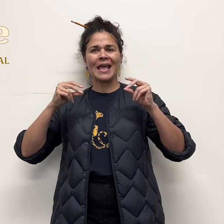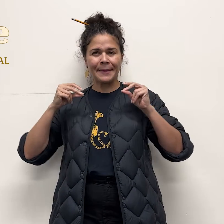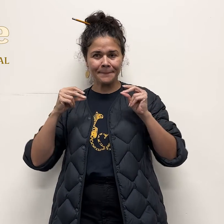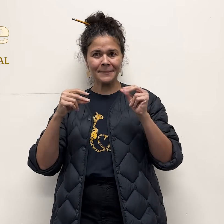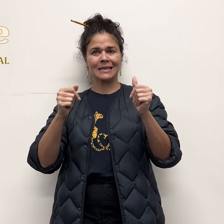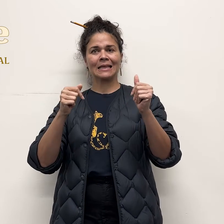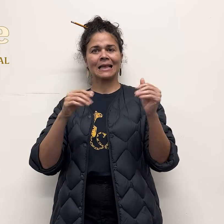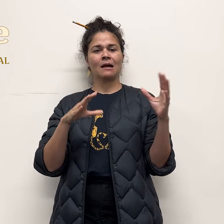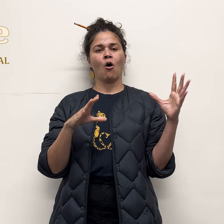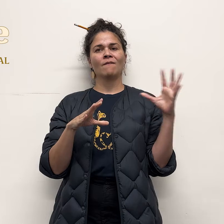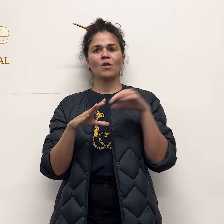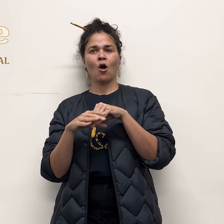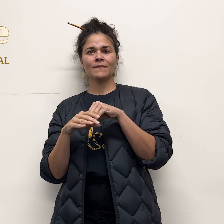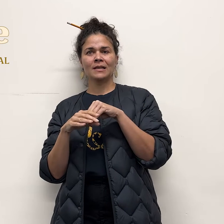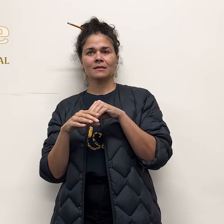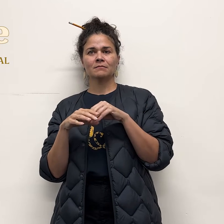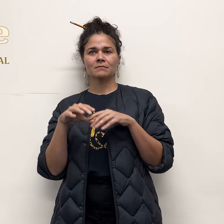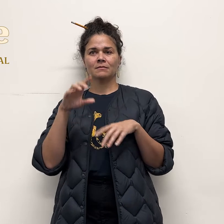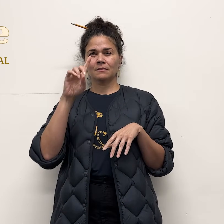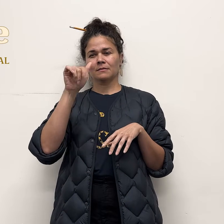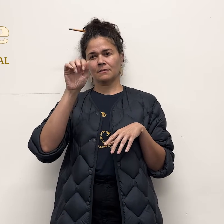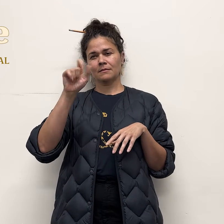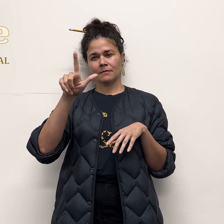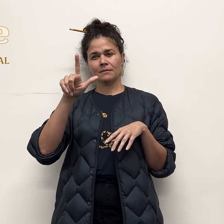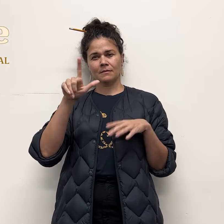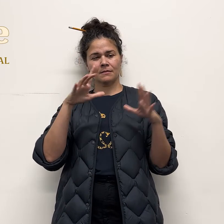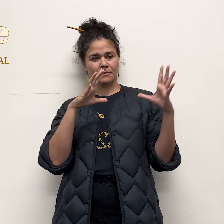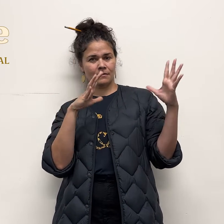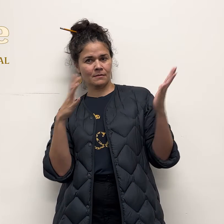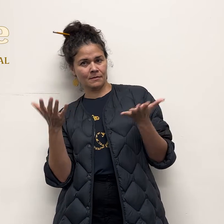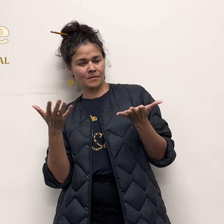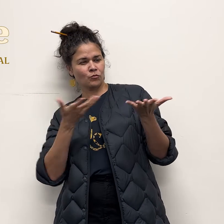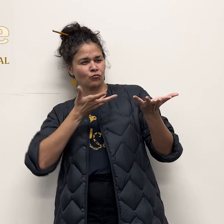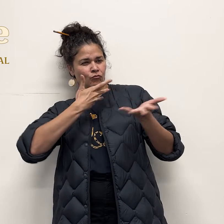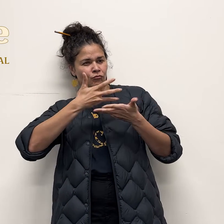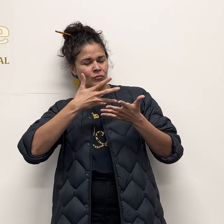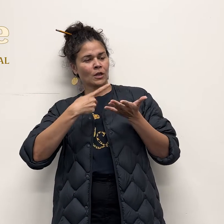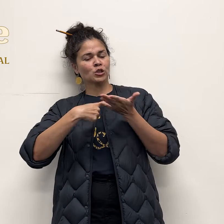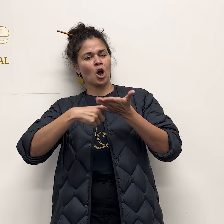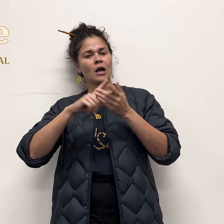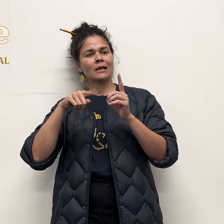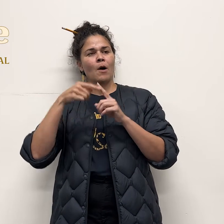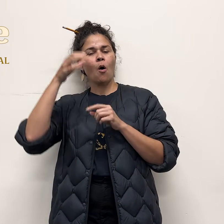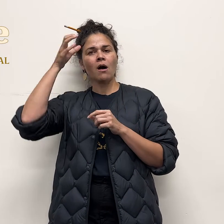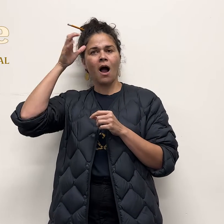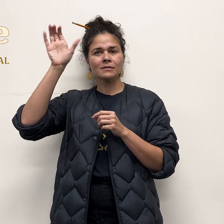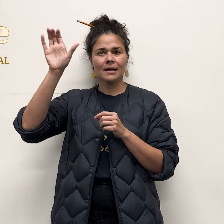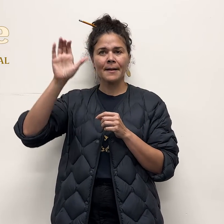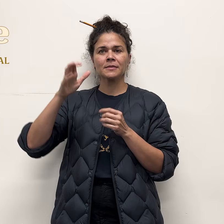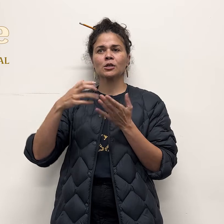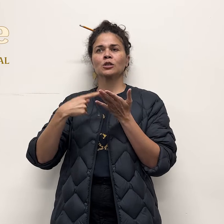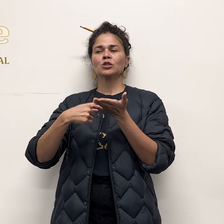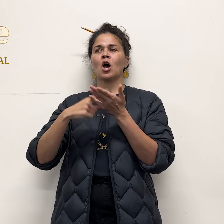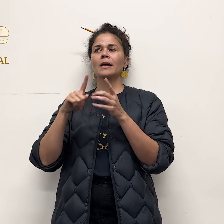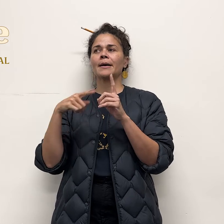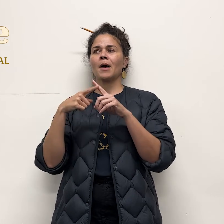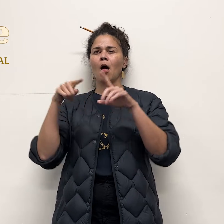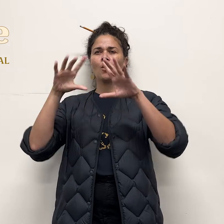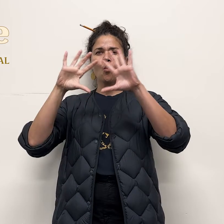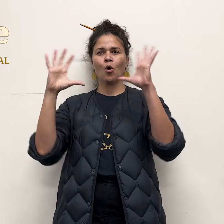wanted to involve the types of skills that I have, that a DASL has, to influence the concept, to influence the